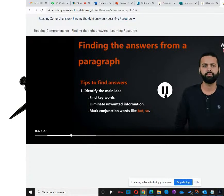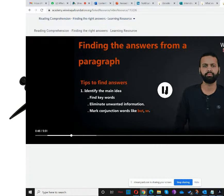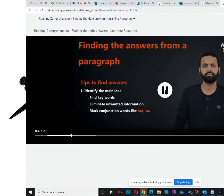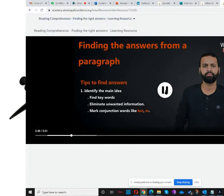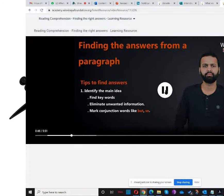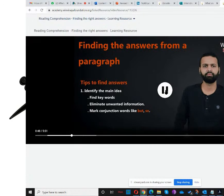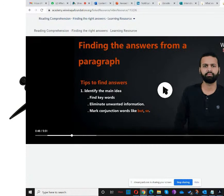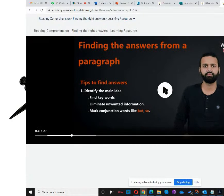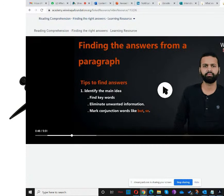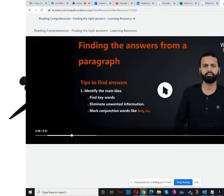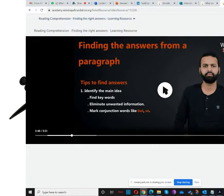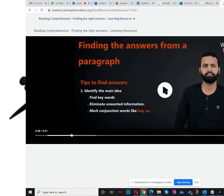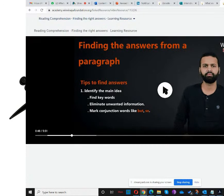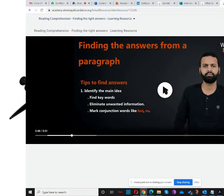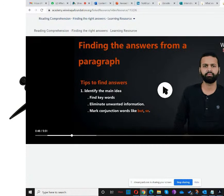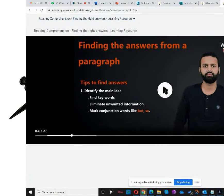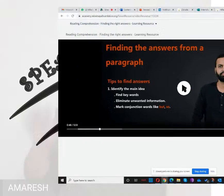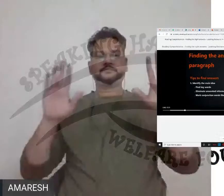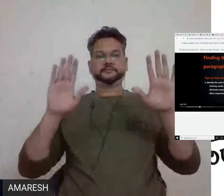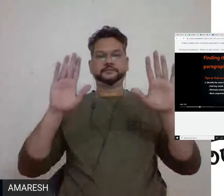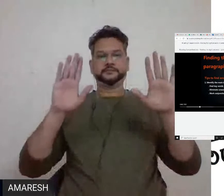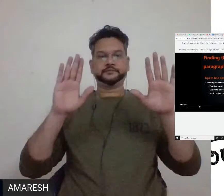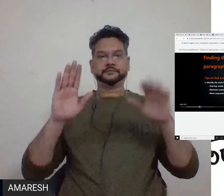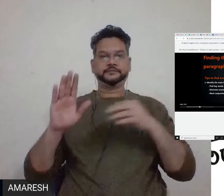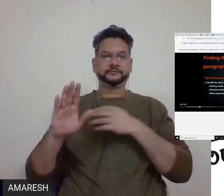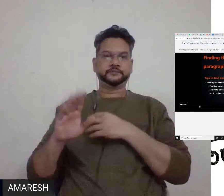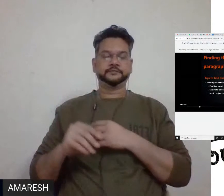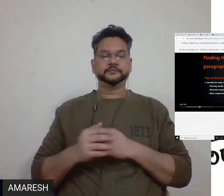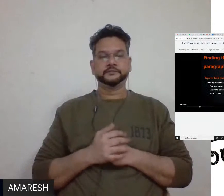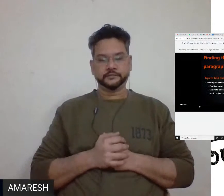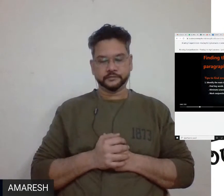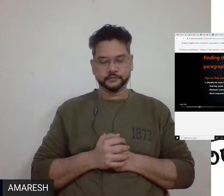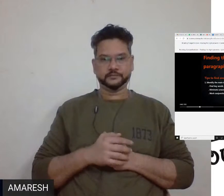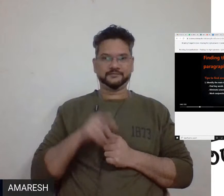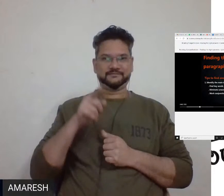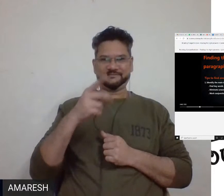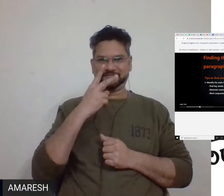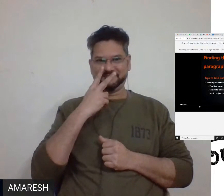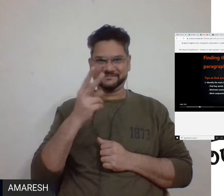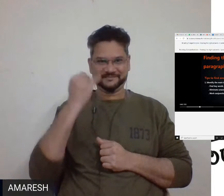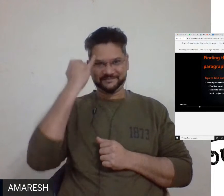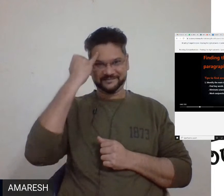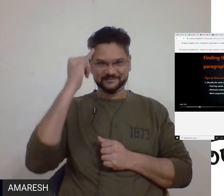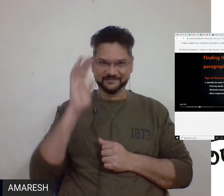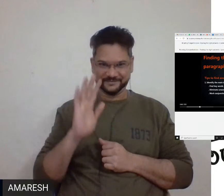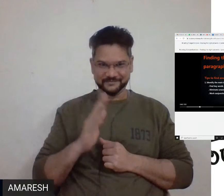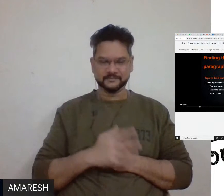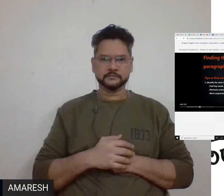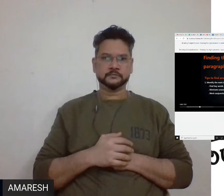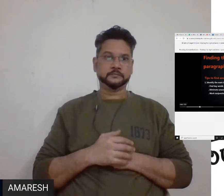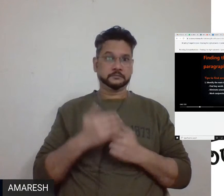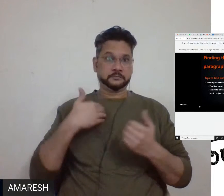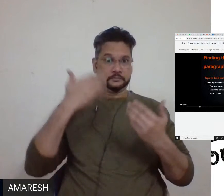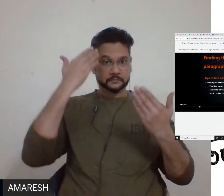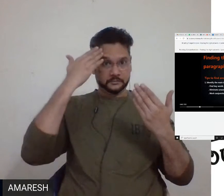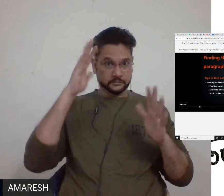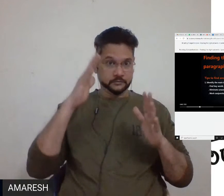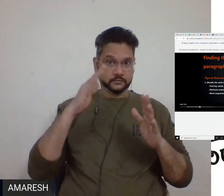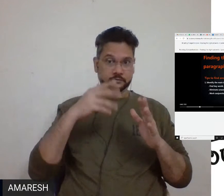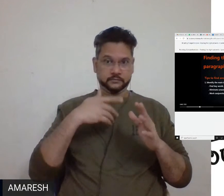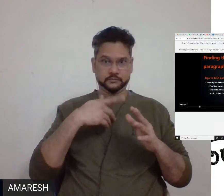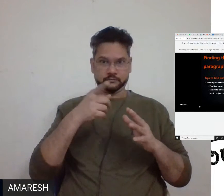Right? So you get the idea. So I'm not sure whether through this learning platform you're able to even hear the